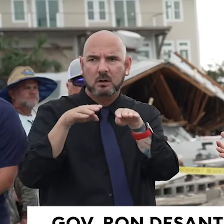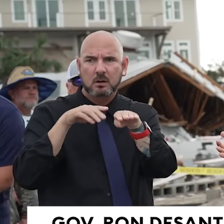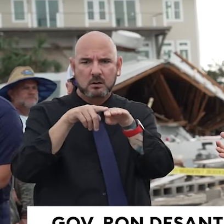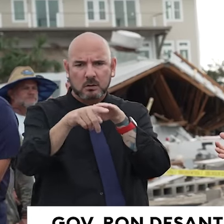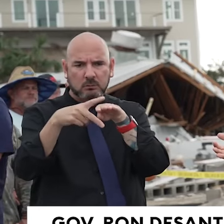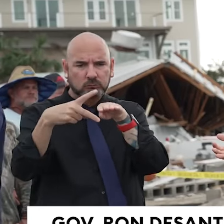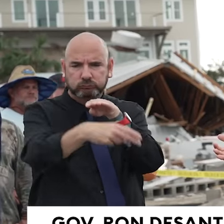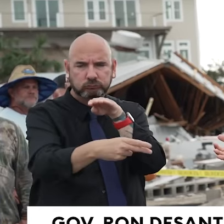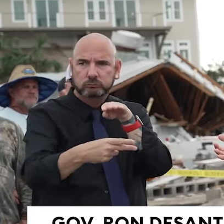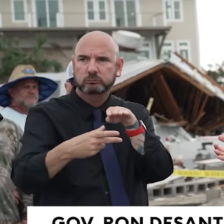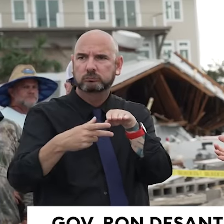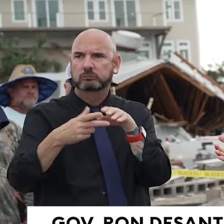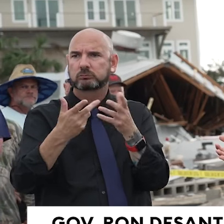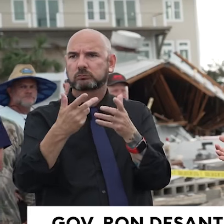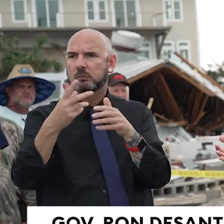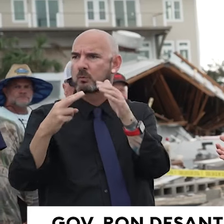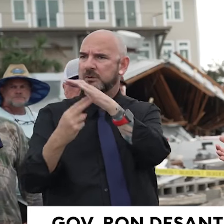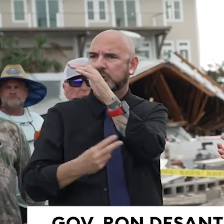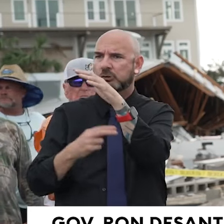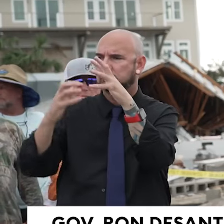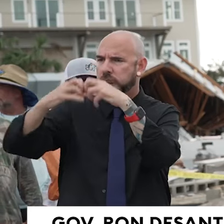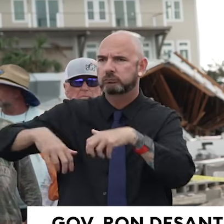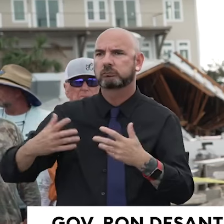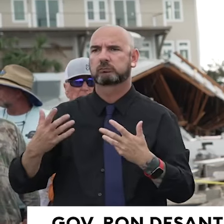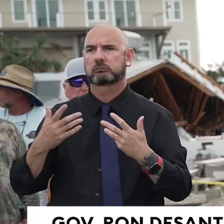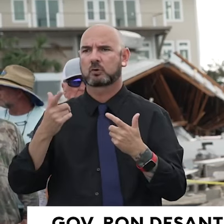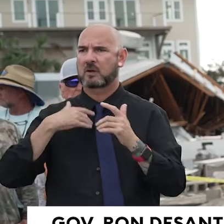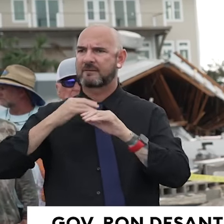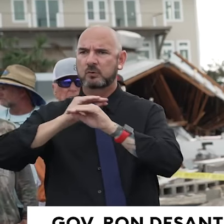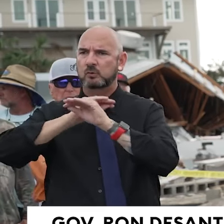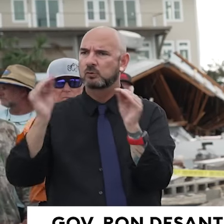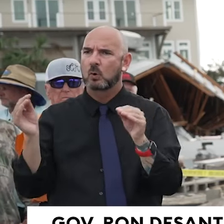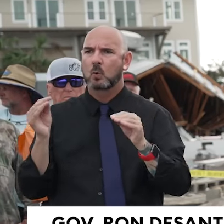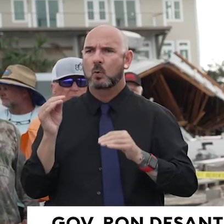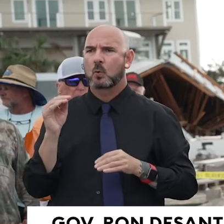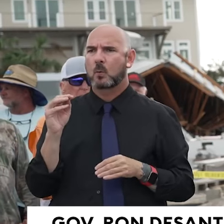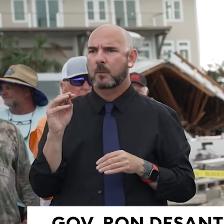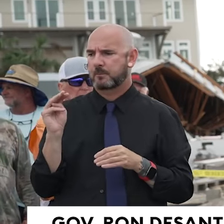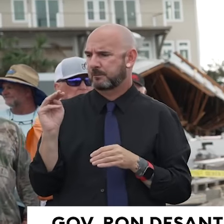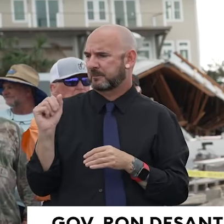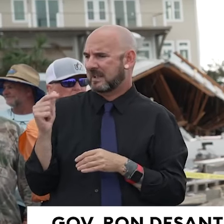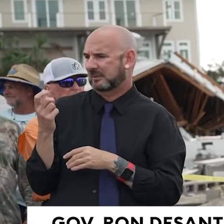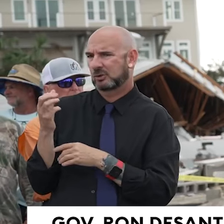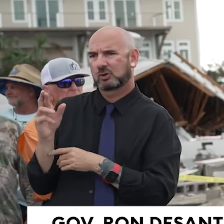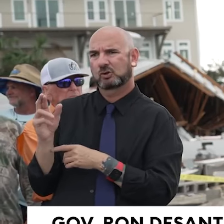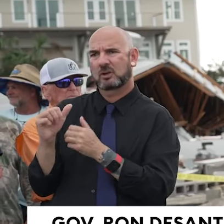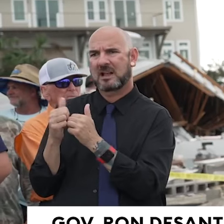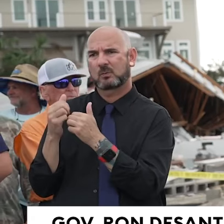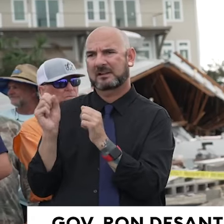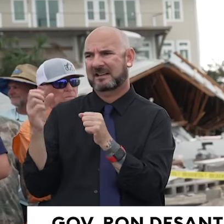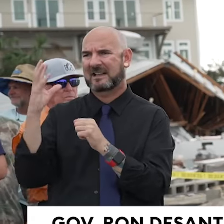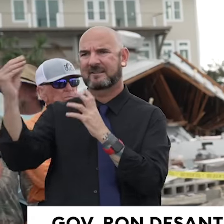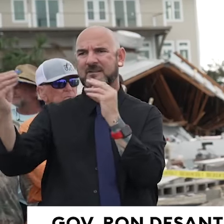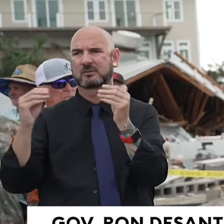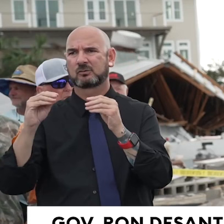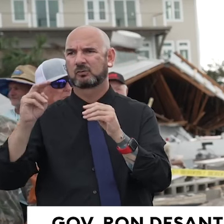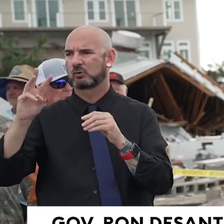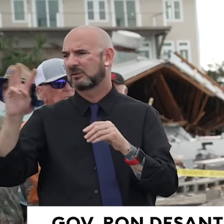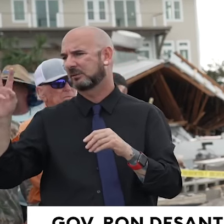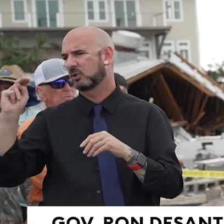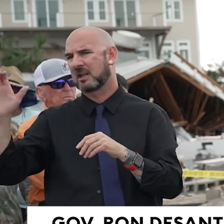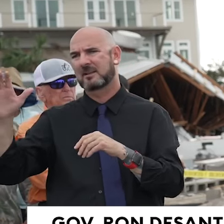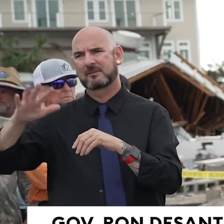basically, I don't think they have any major way to even get out of a lot of those Western North Carolina places right now. That's going to